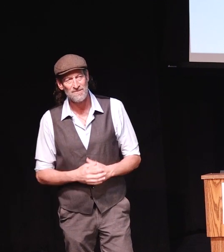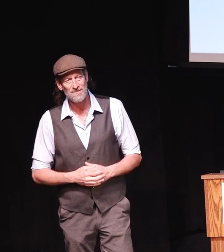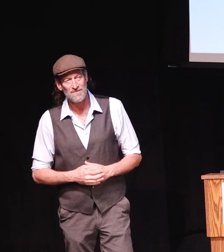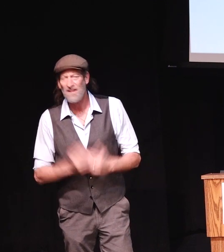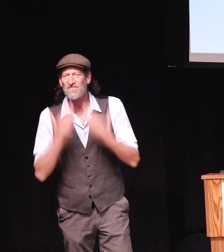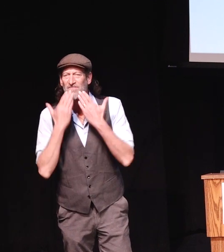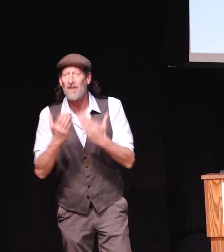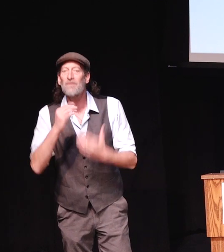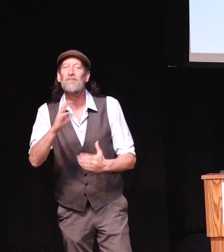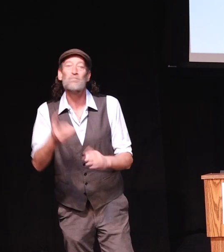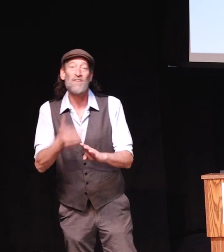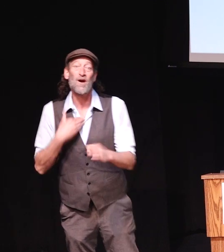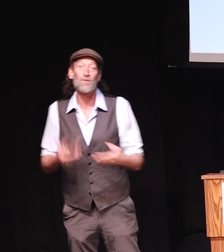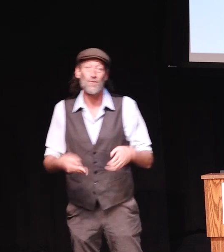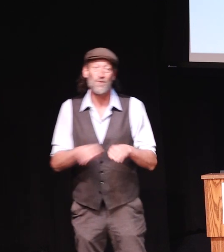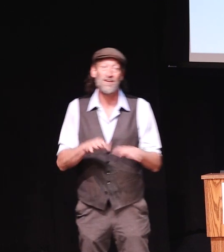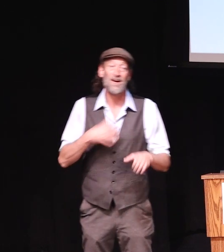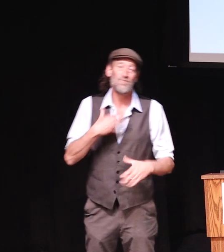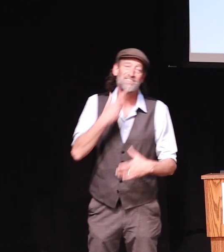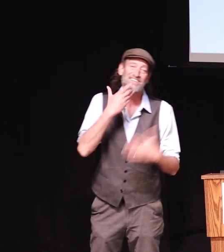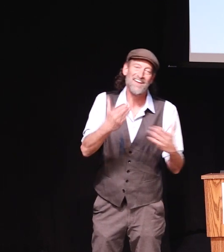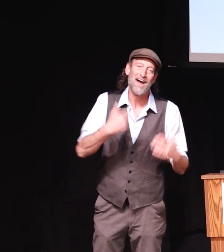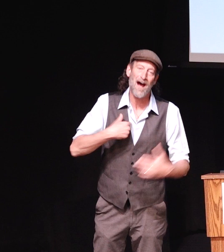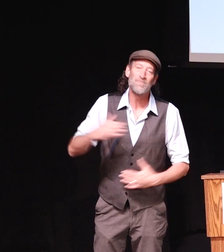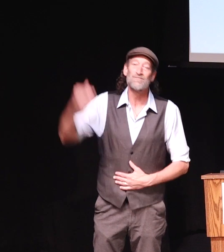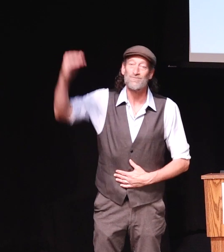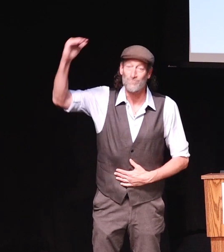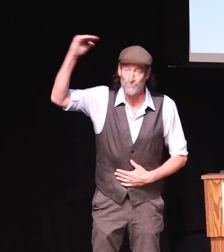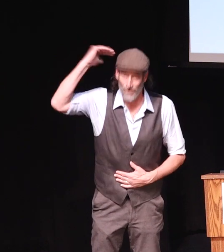here. And I just want to say thank you. And before I close,